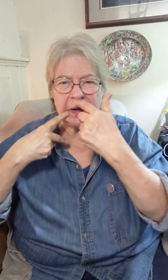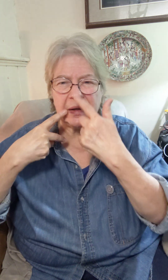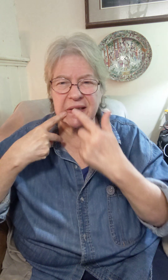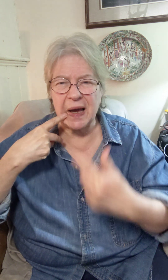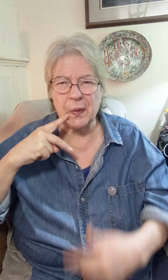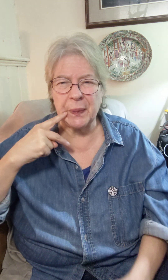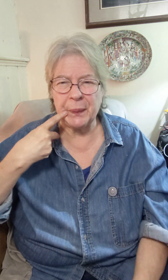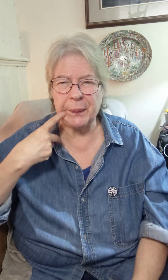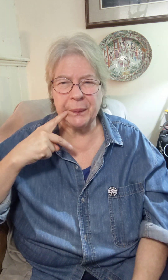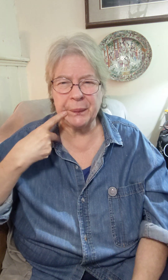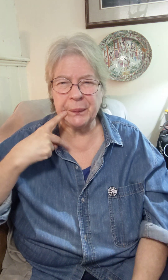Again, sour.